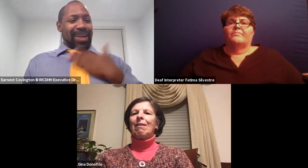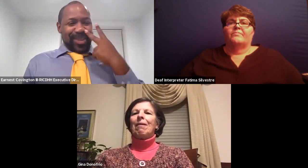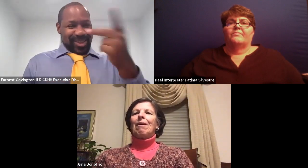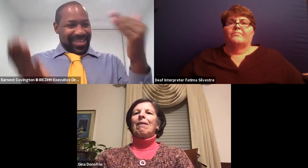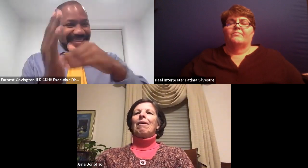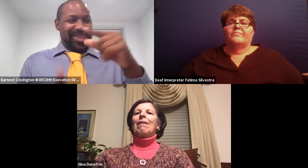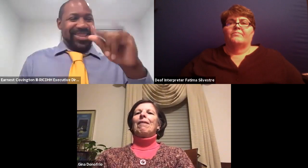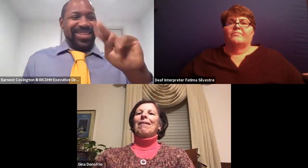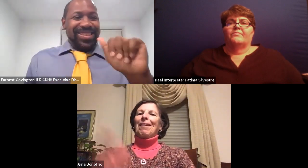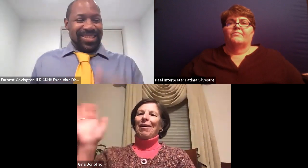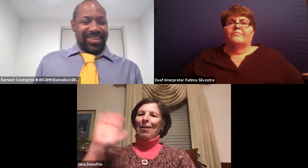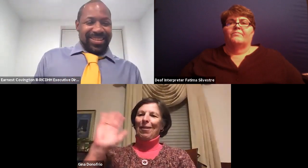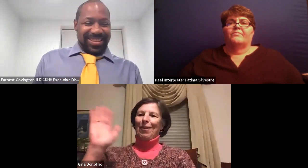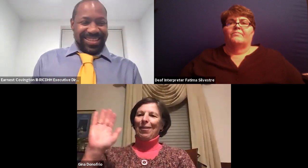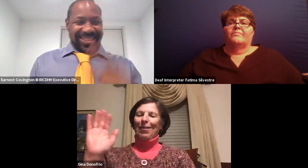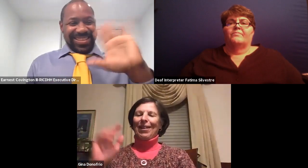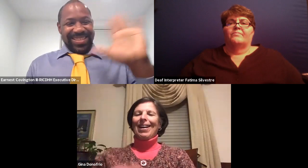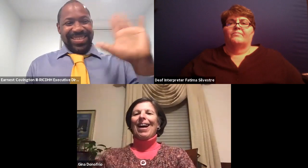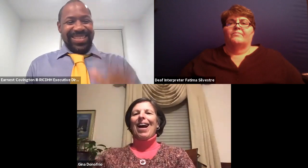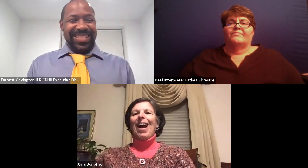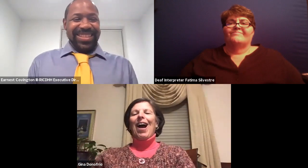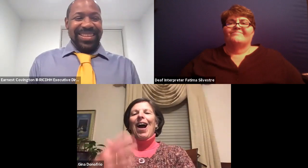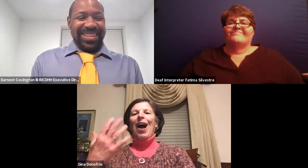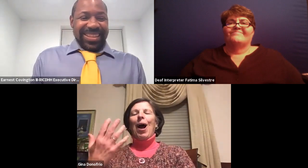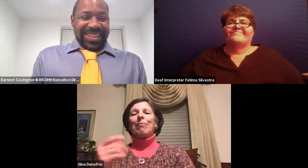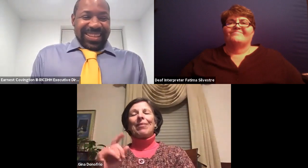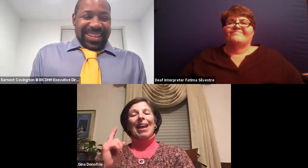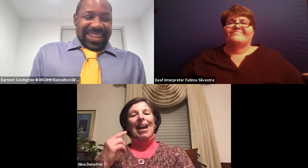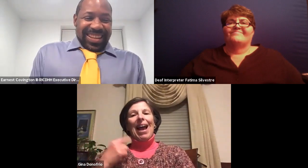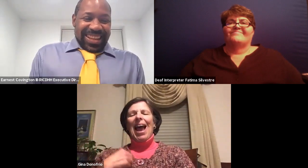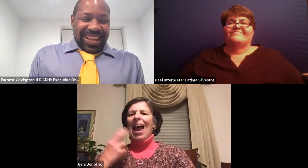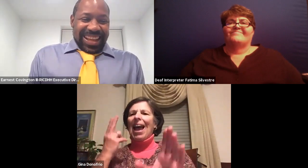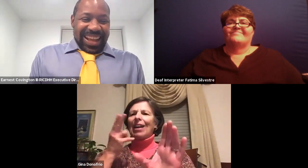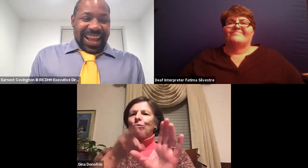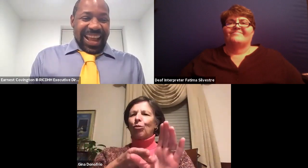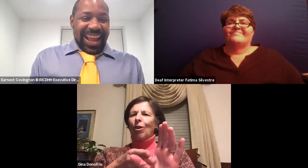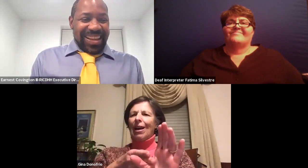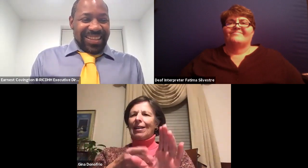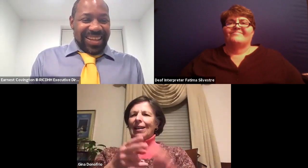Gina, if you'd like to make a couple of comments, I'm so happy to see you here. And I'll interpret.